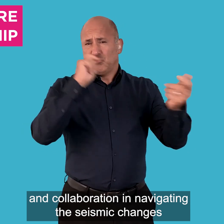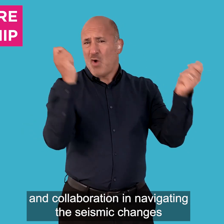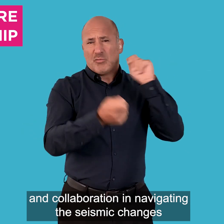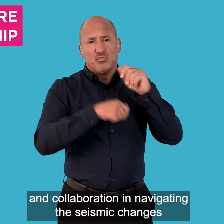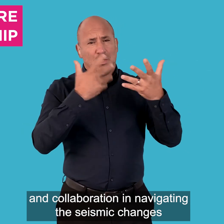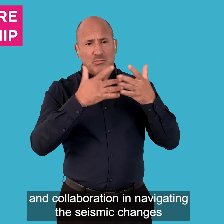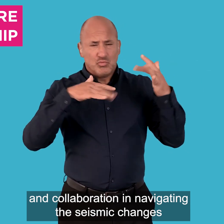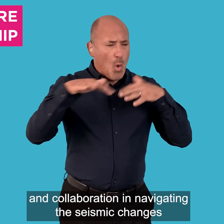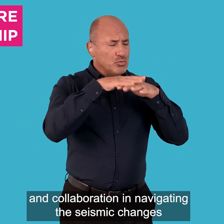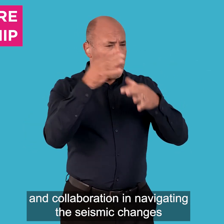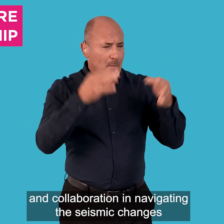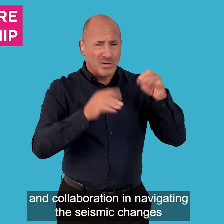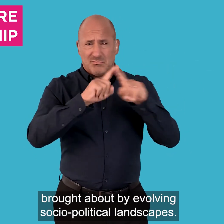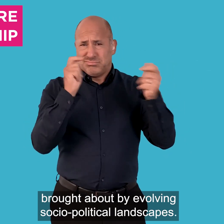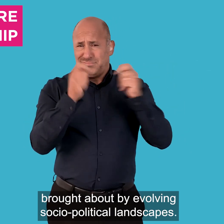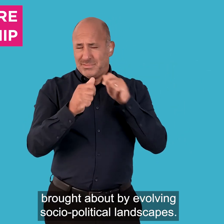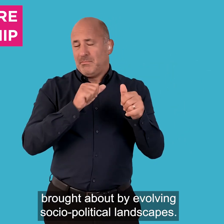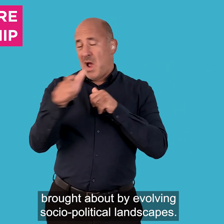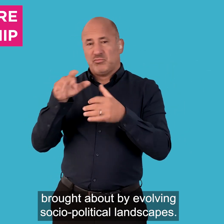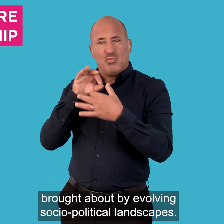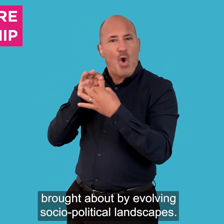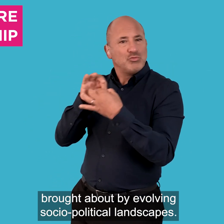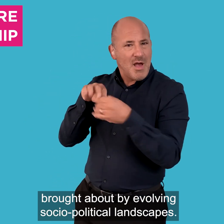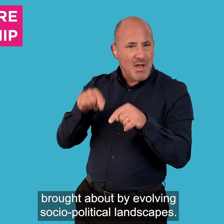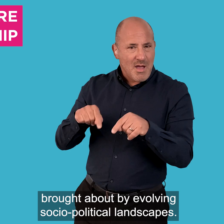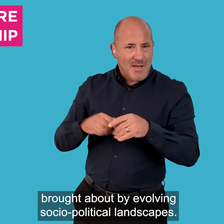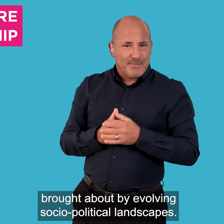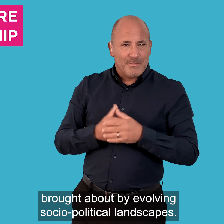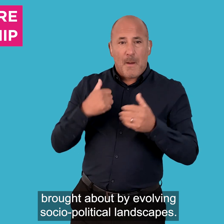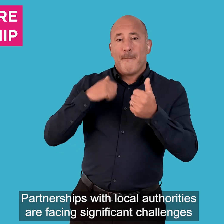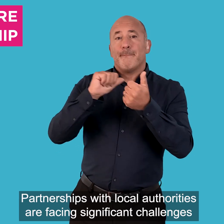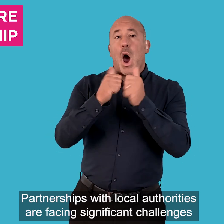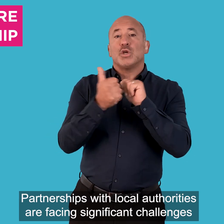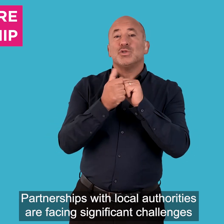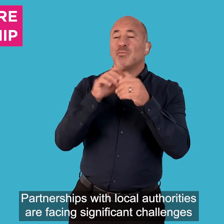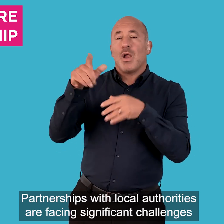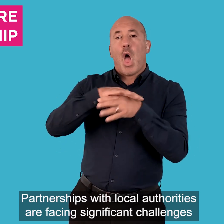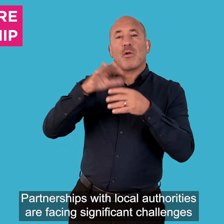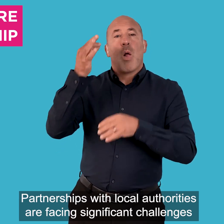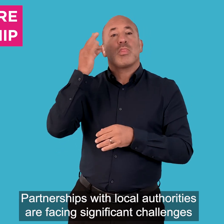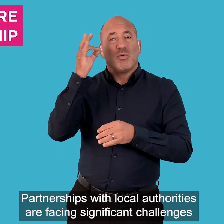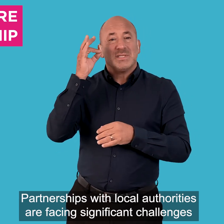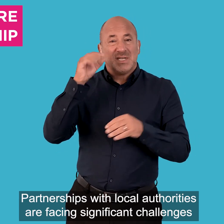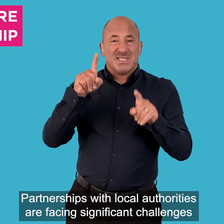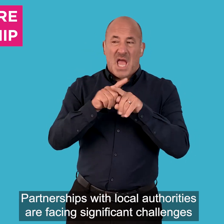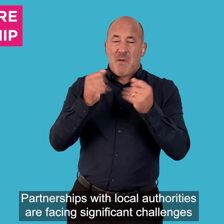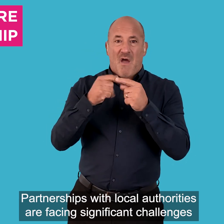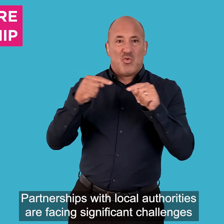the seismic changes brought about by evolving socio-political landscapes. Partnerships with